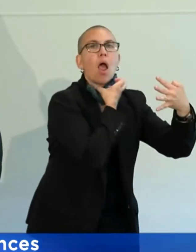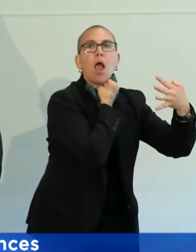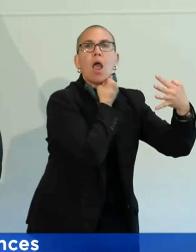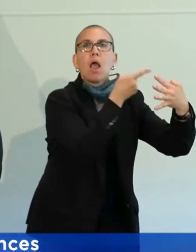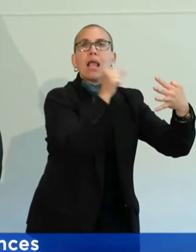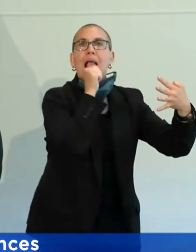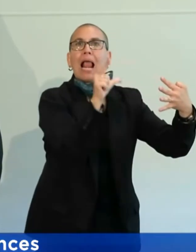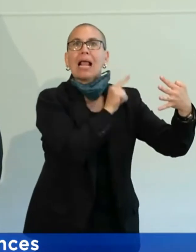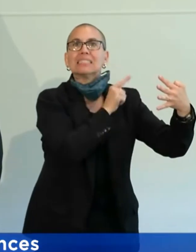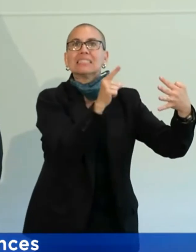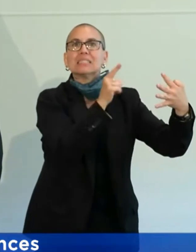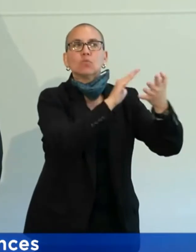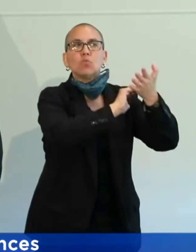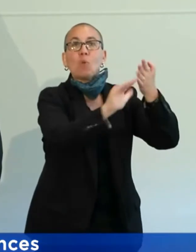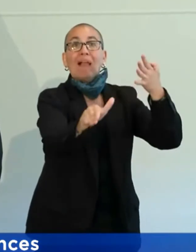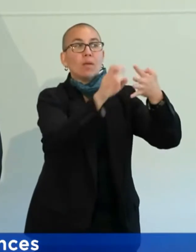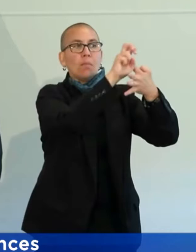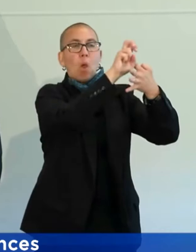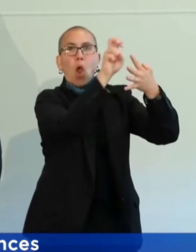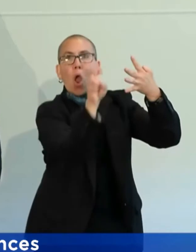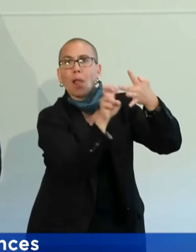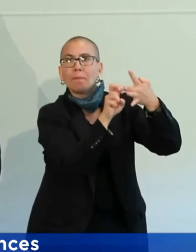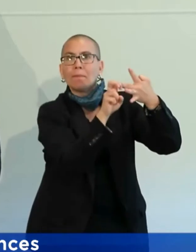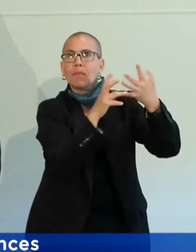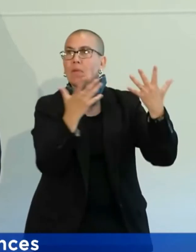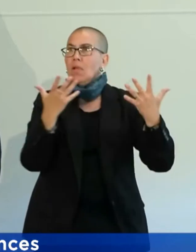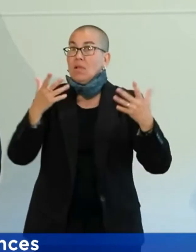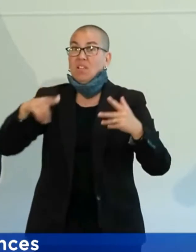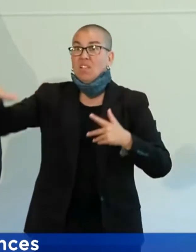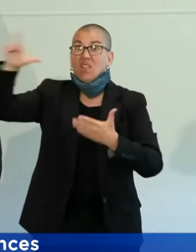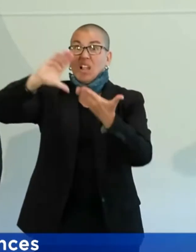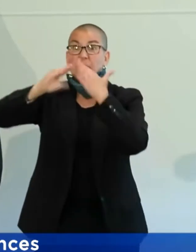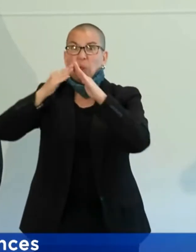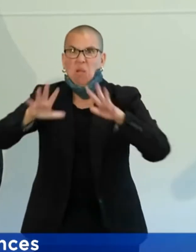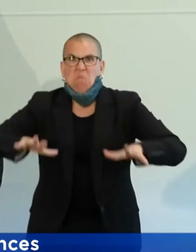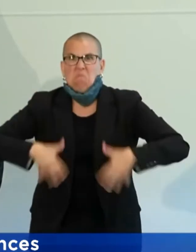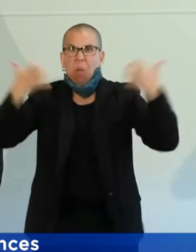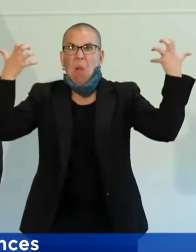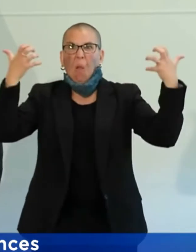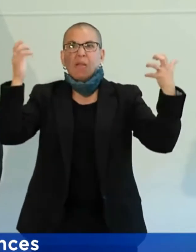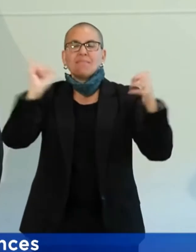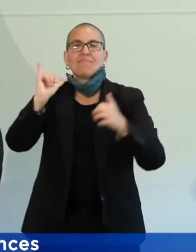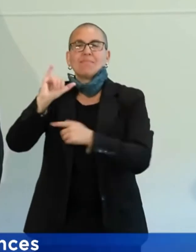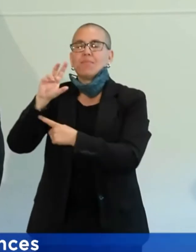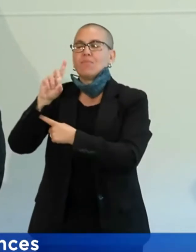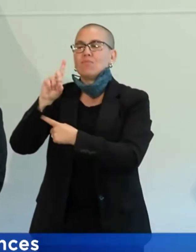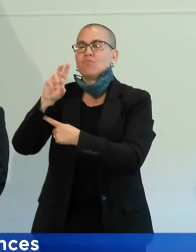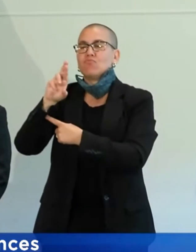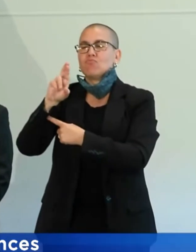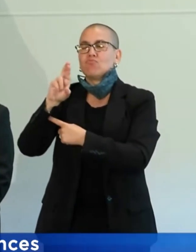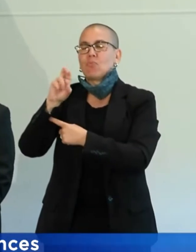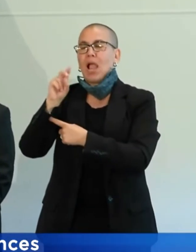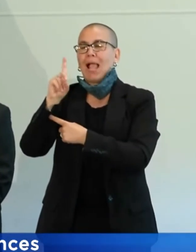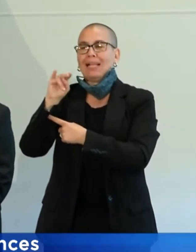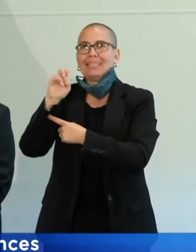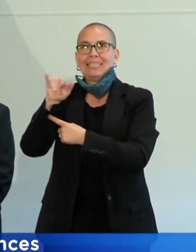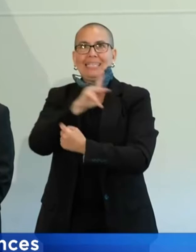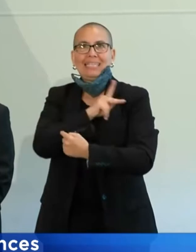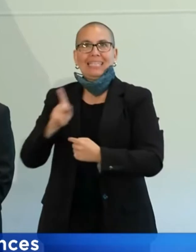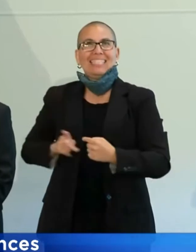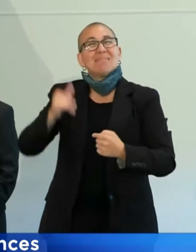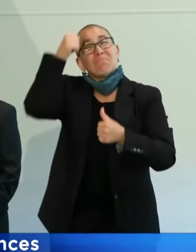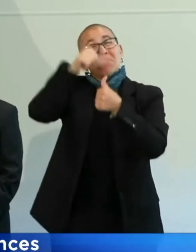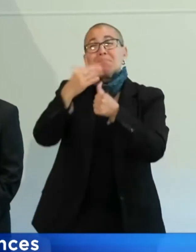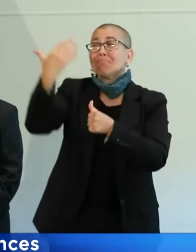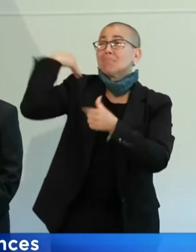has created massive protests and massive rioting, massive demonstrations, and massive unrest. We believe we have a duty to